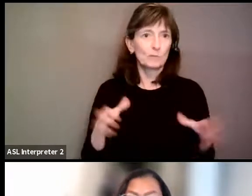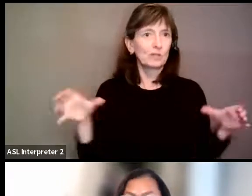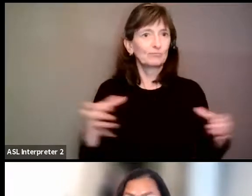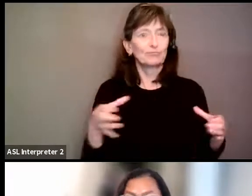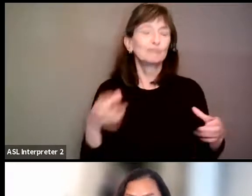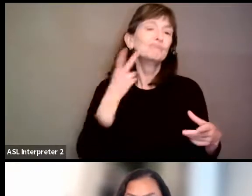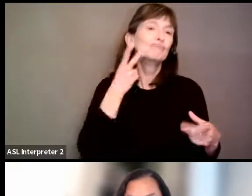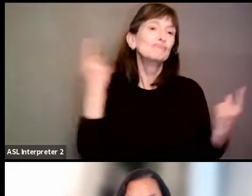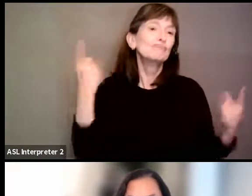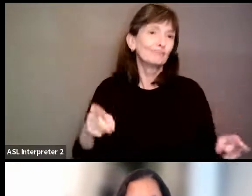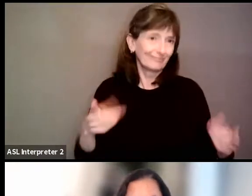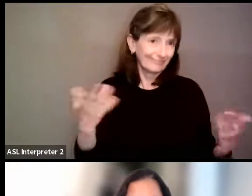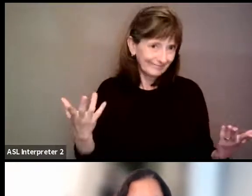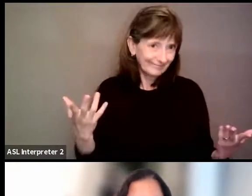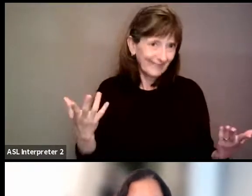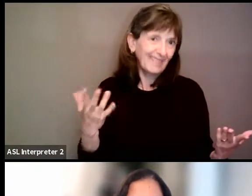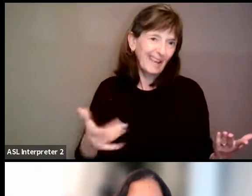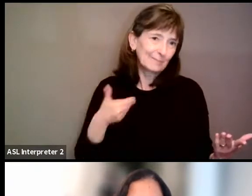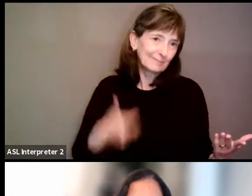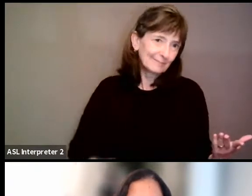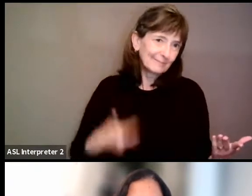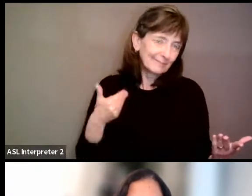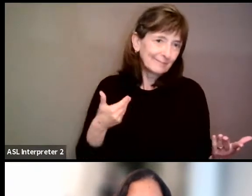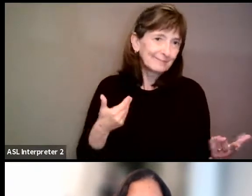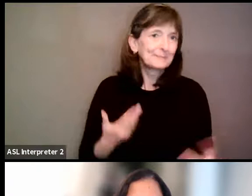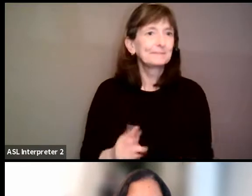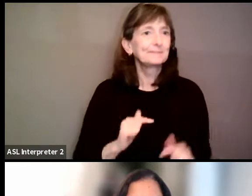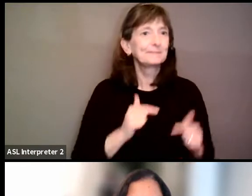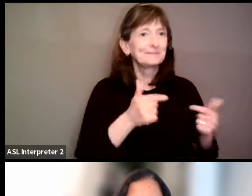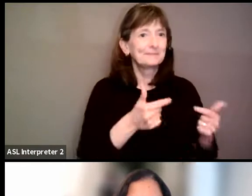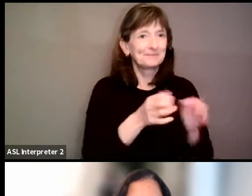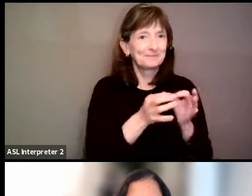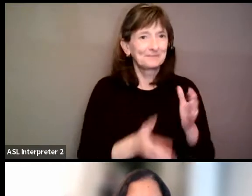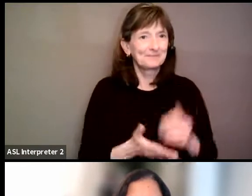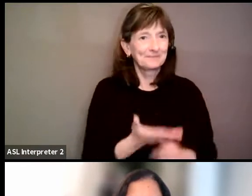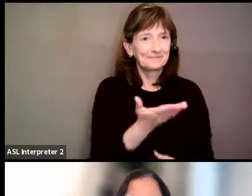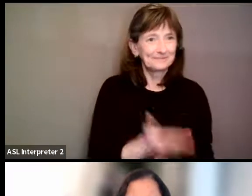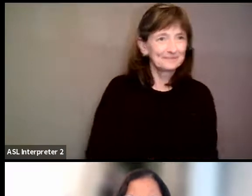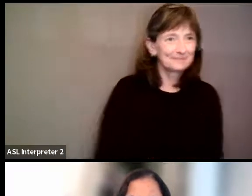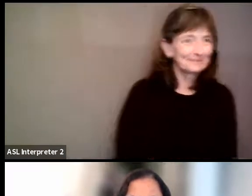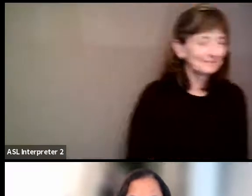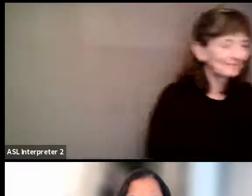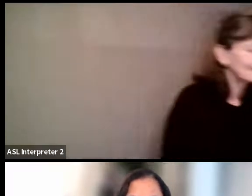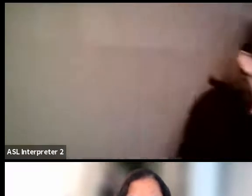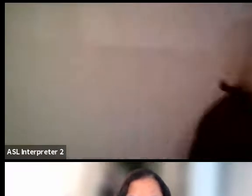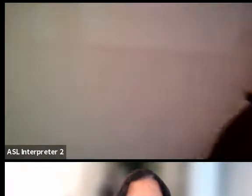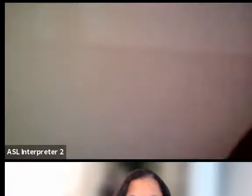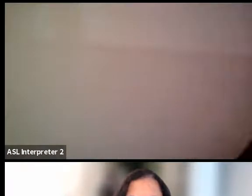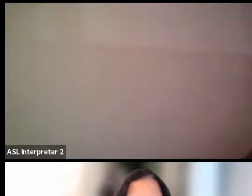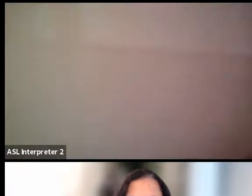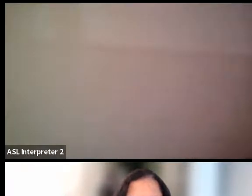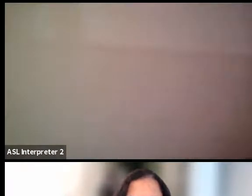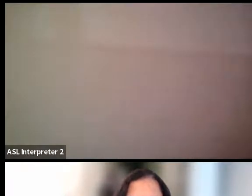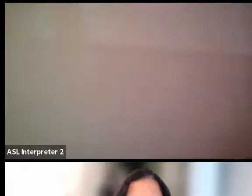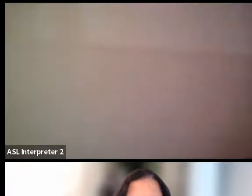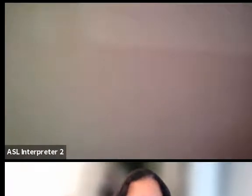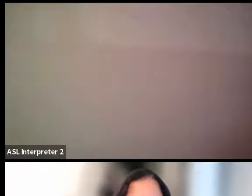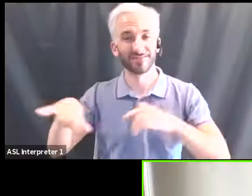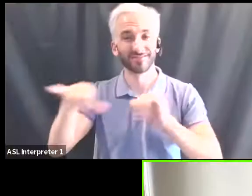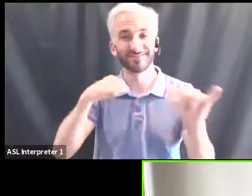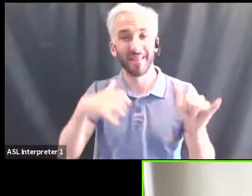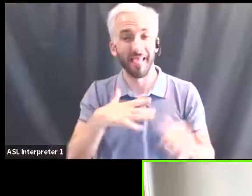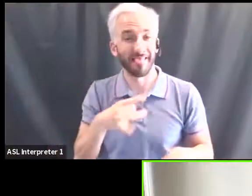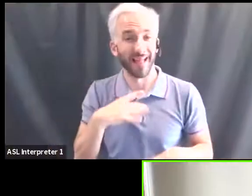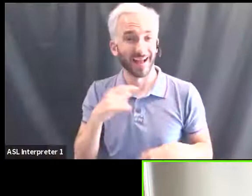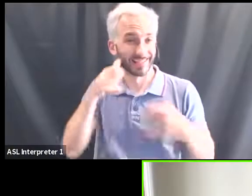happens. Because I feel like there's that common thread of, I don't know, liking silly stuff or art or whatever it might be. And for the most part, like